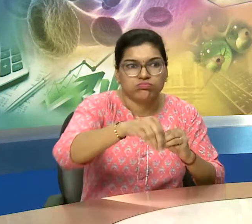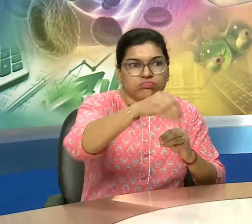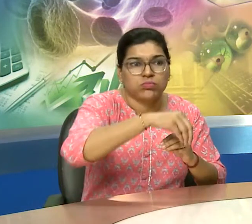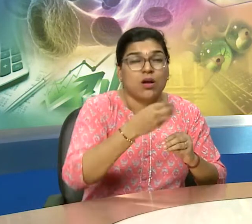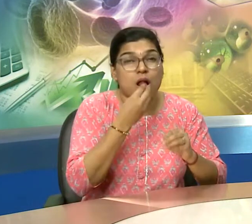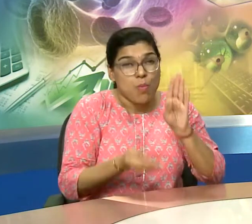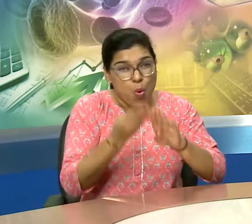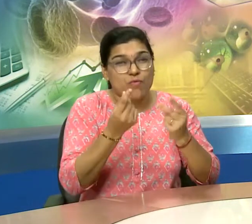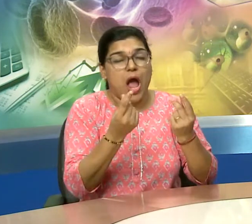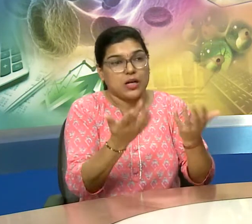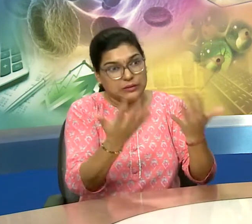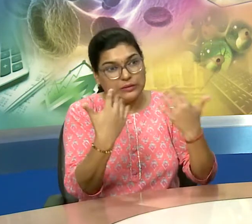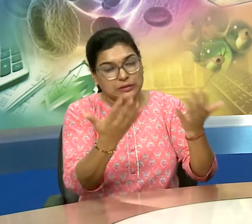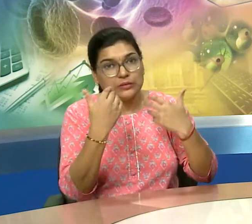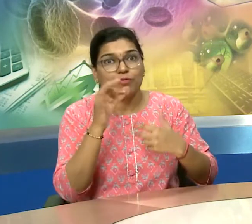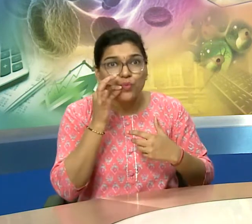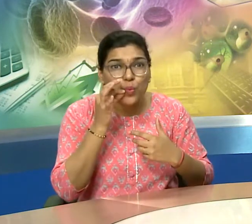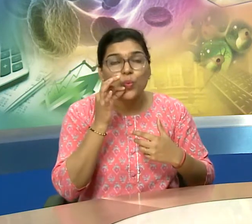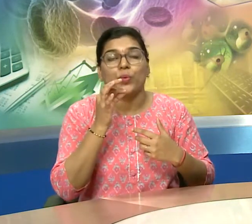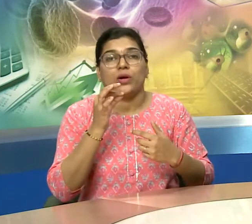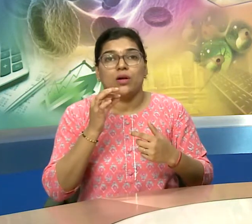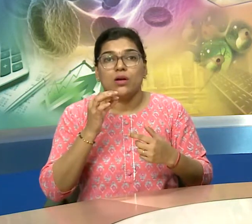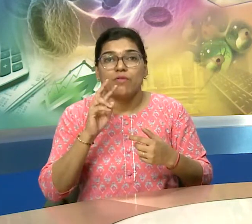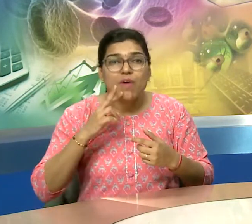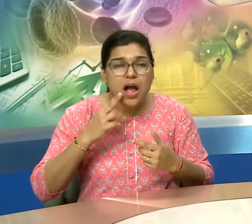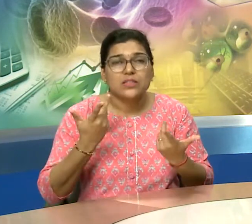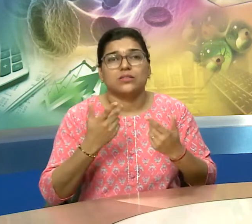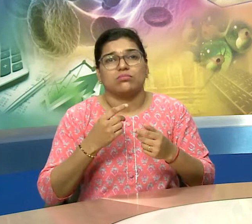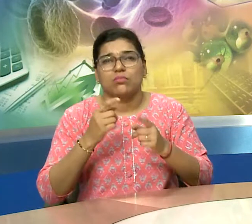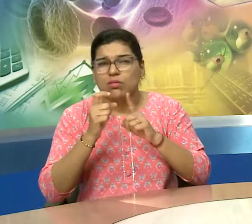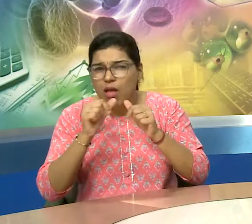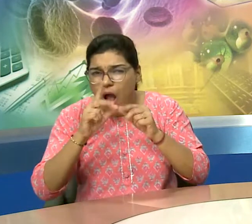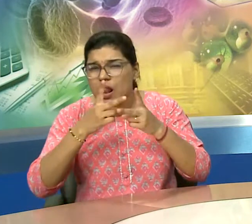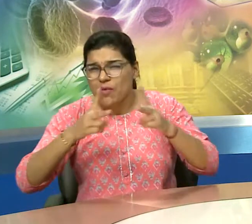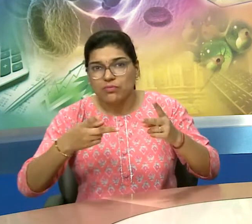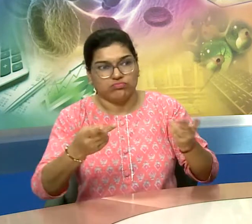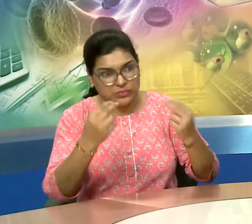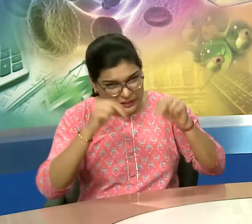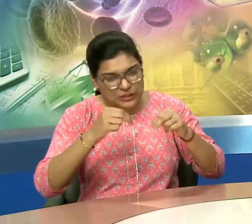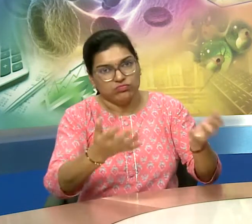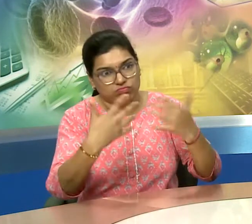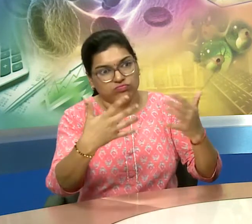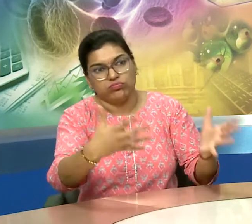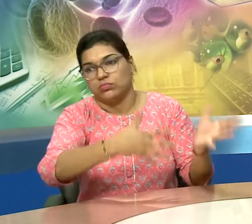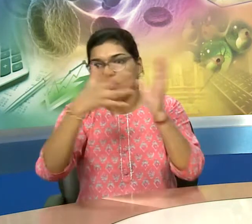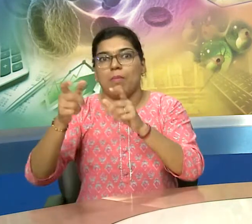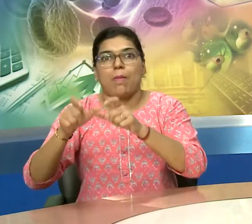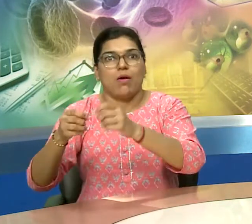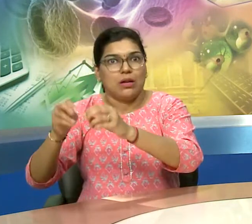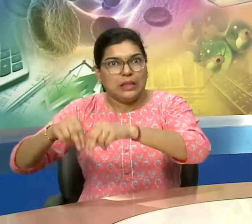and it has already been seen that when forests are cleared and they are getting cut